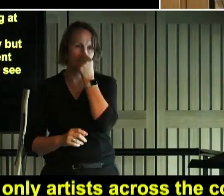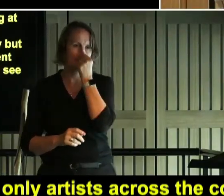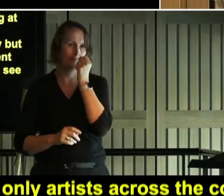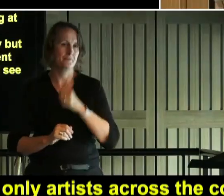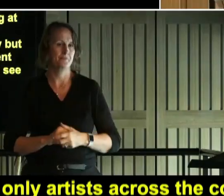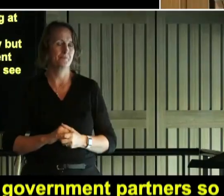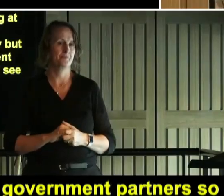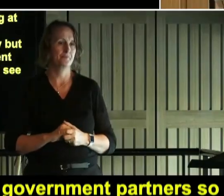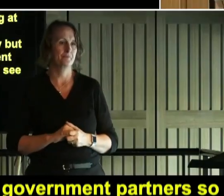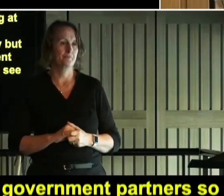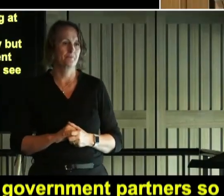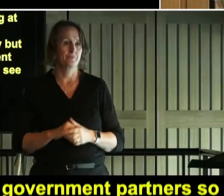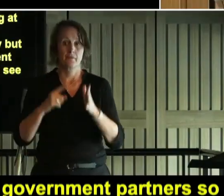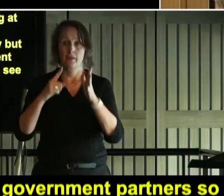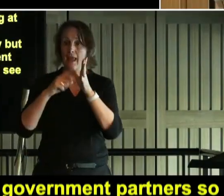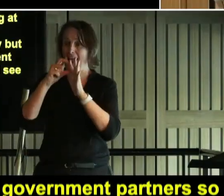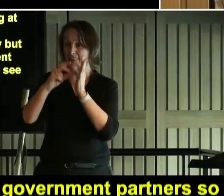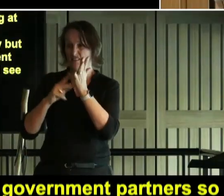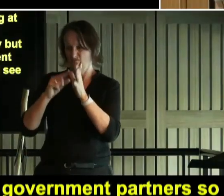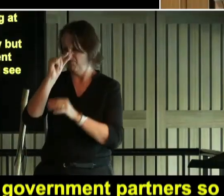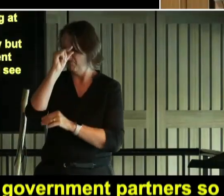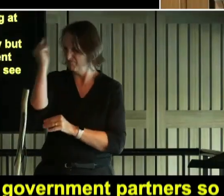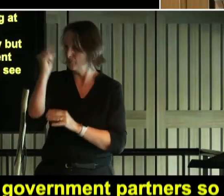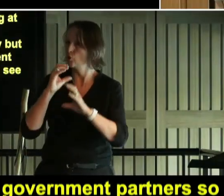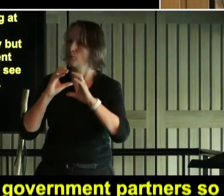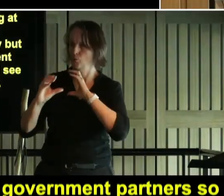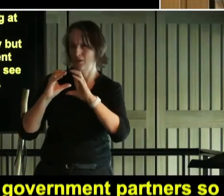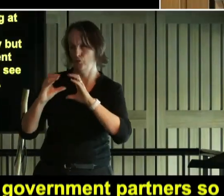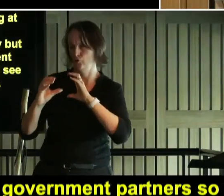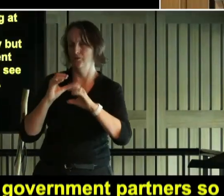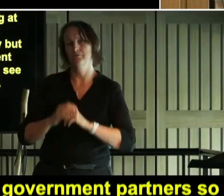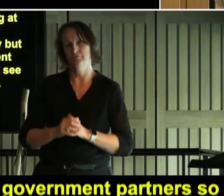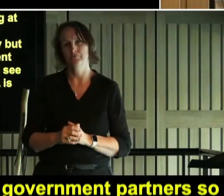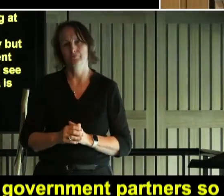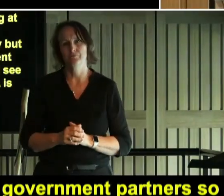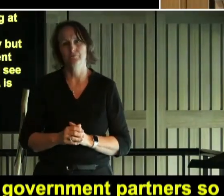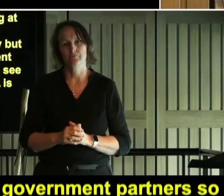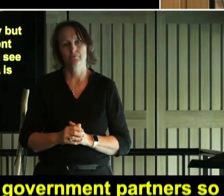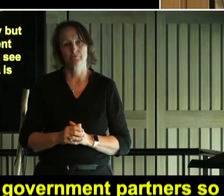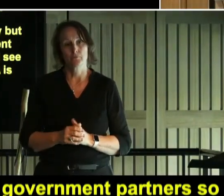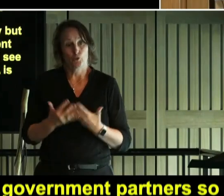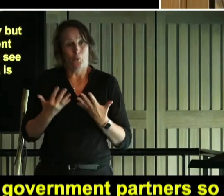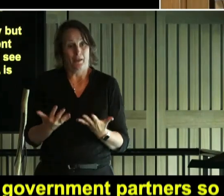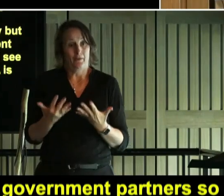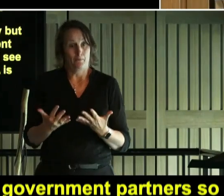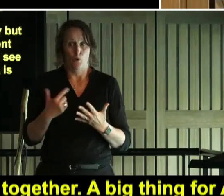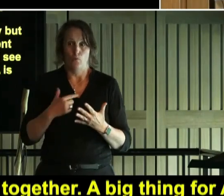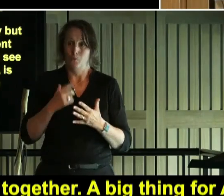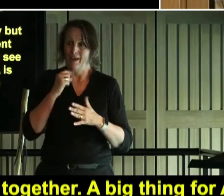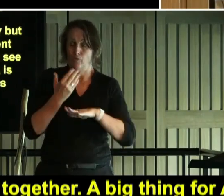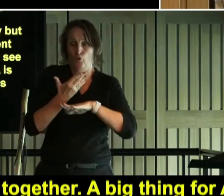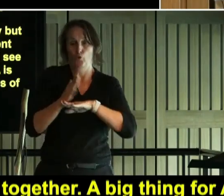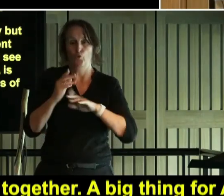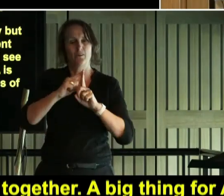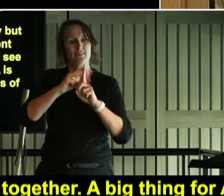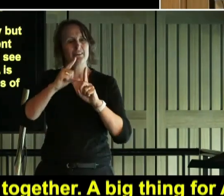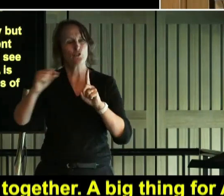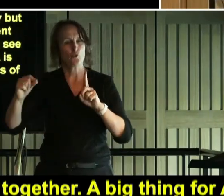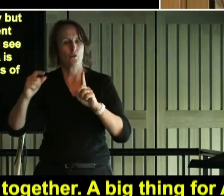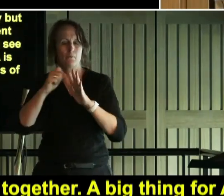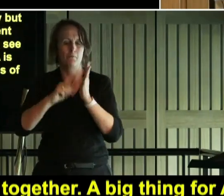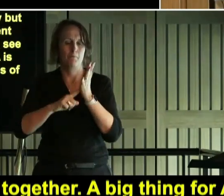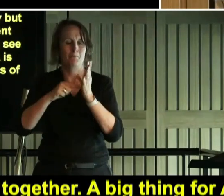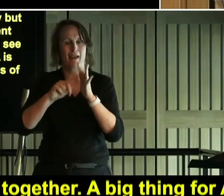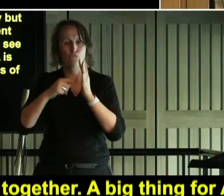for ADNA is communication. And we're in the early stages of developing our new digital platform, which is